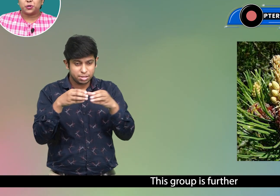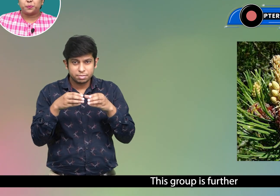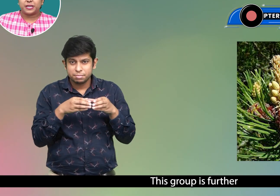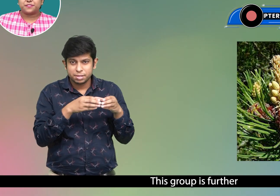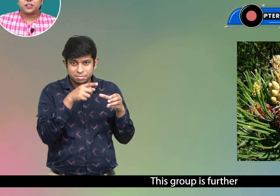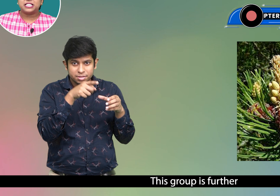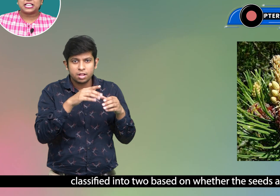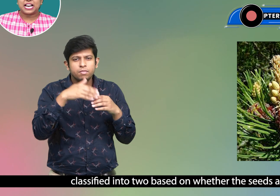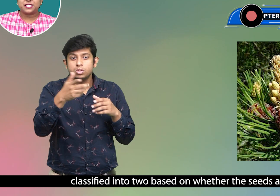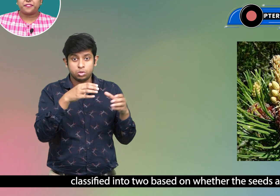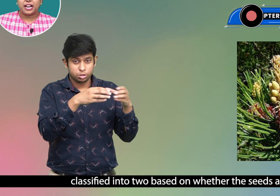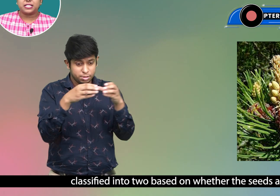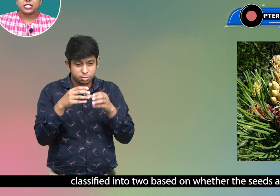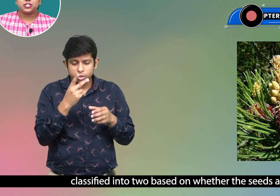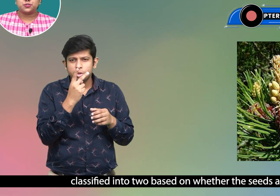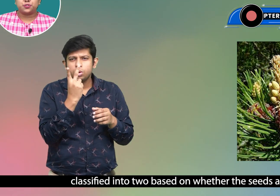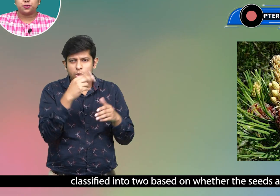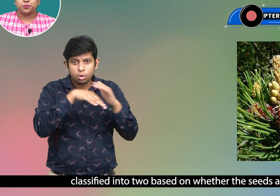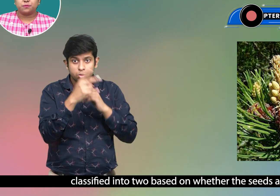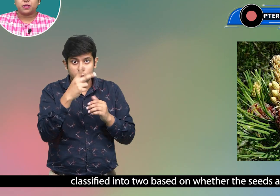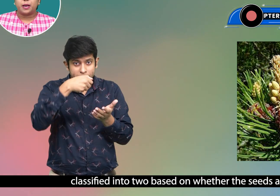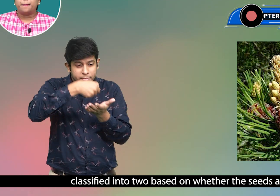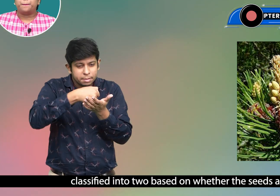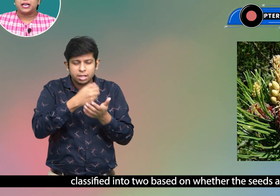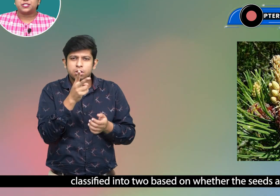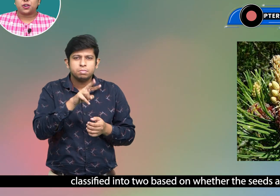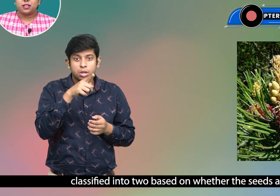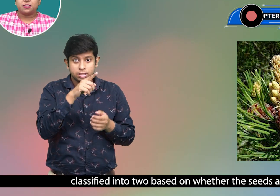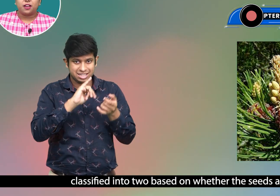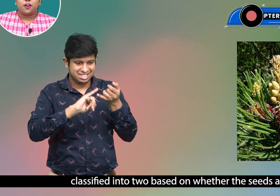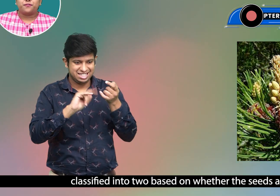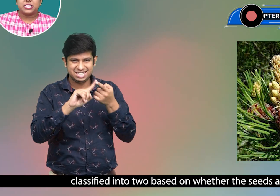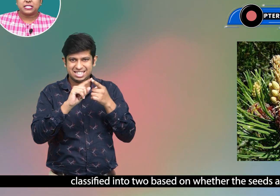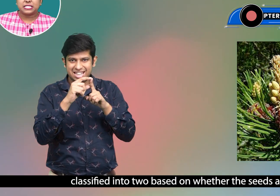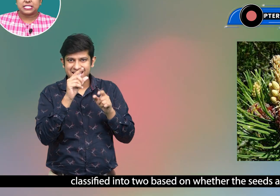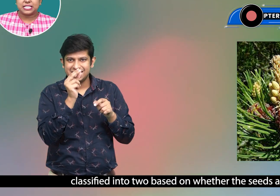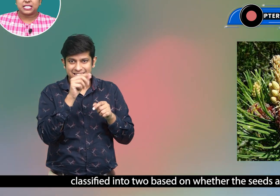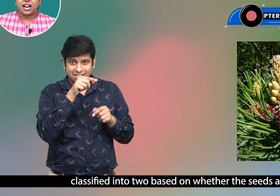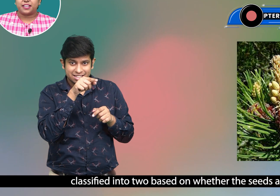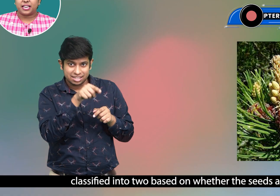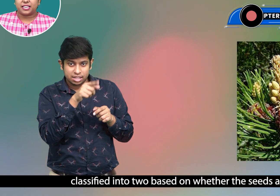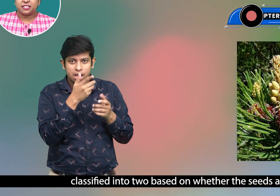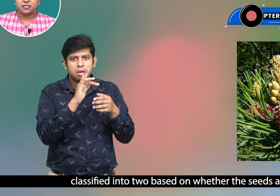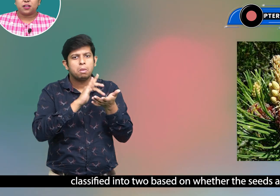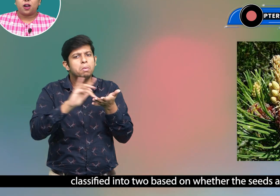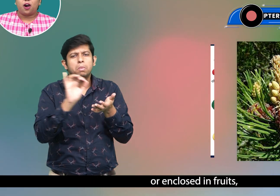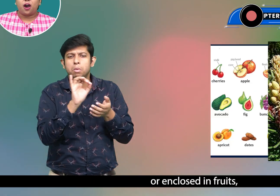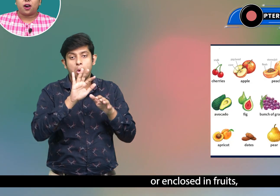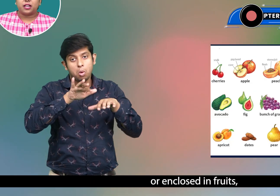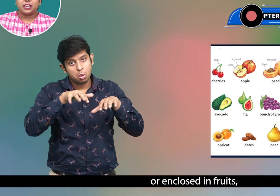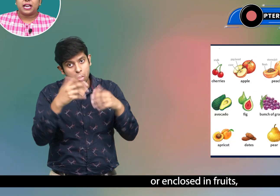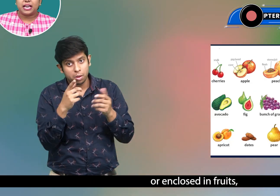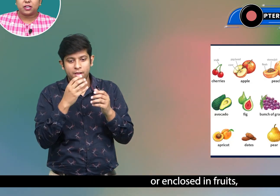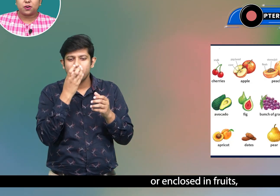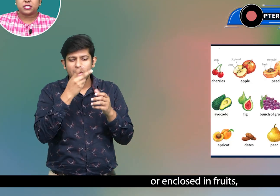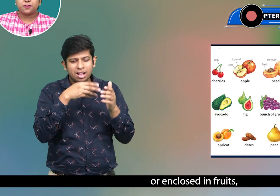This group is further classified into two based on whether the seeds are naked